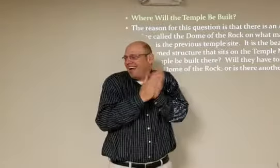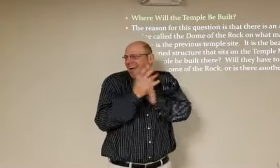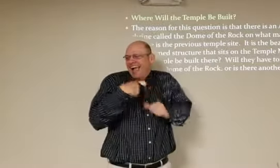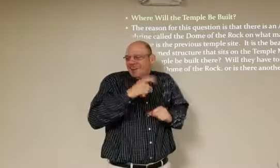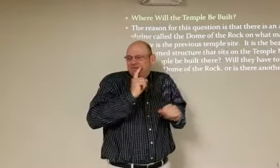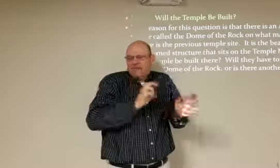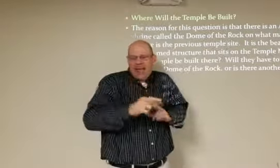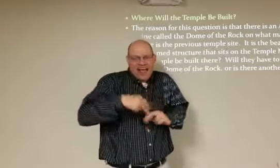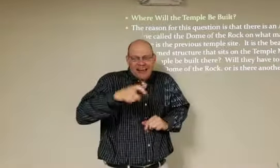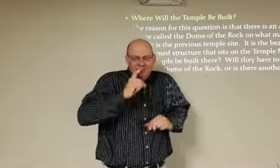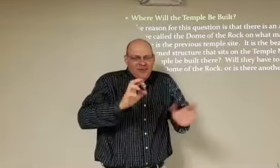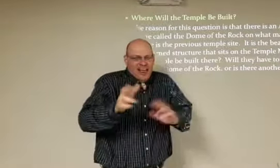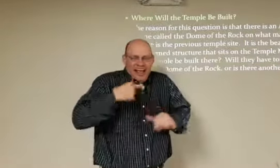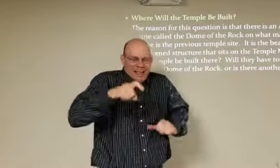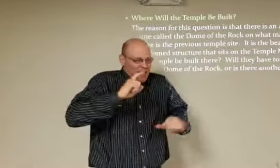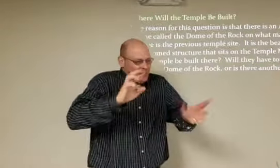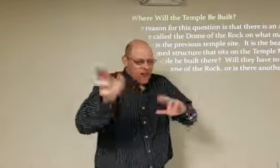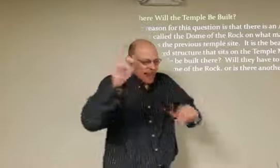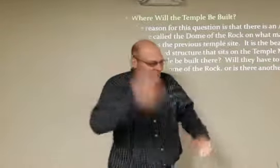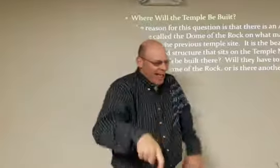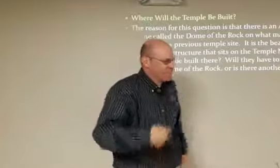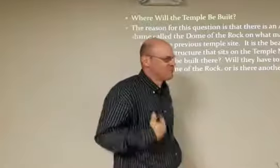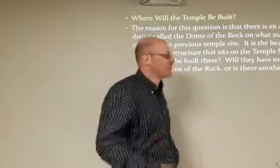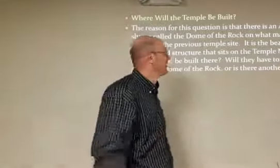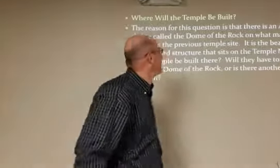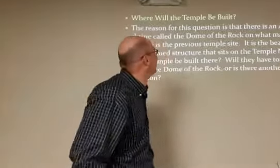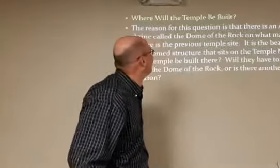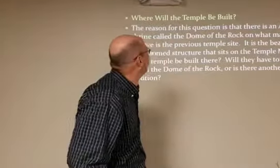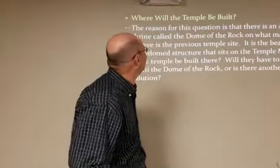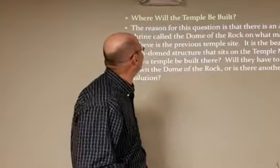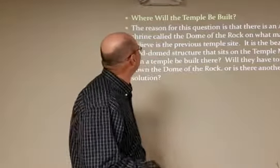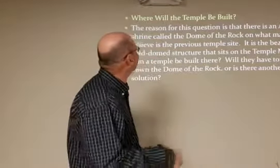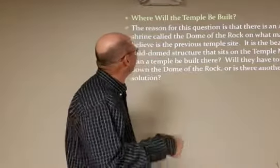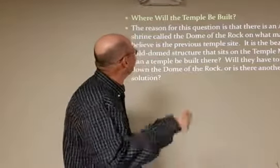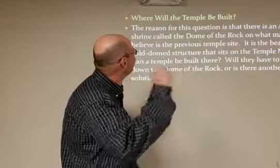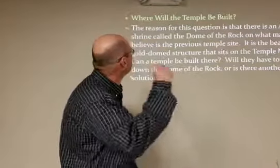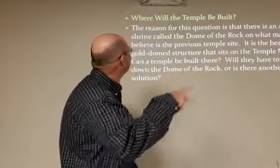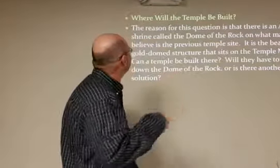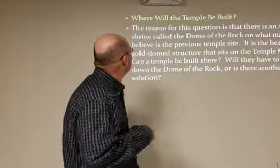Makes me kind of, I want to be ready. I'm telling myself I want to be ready. I've got to be ready.